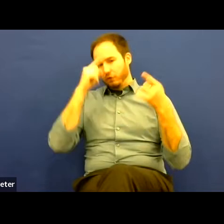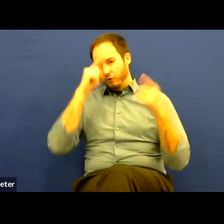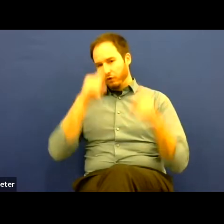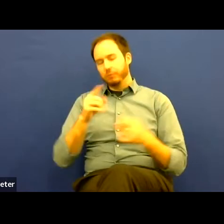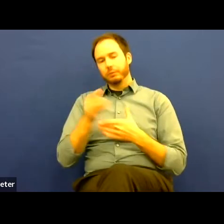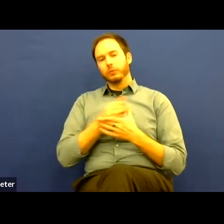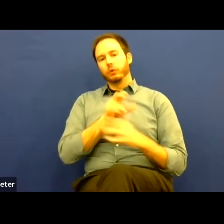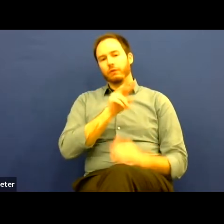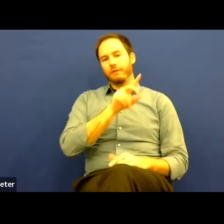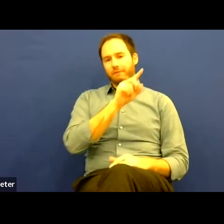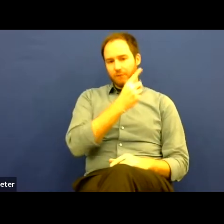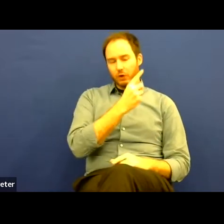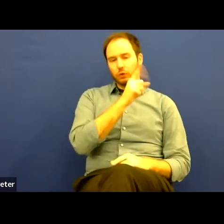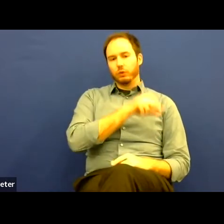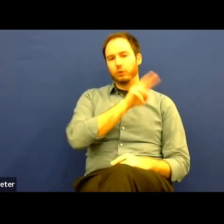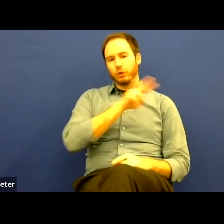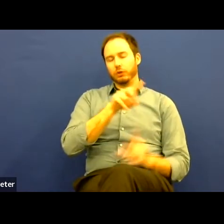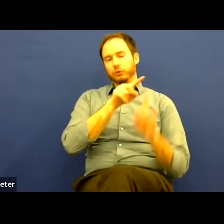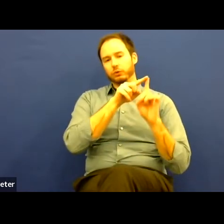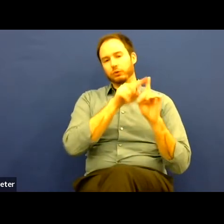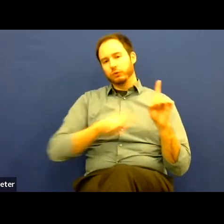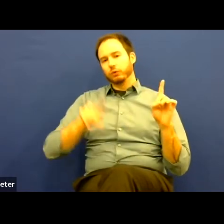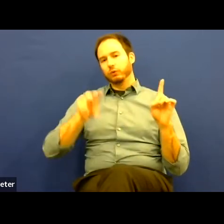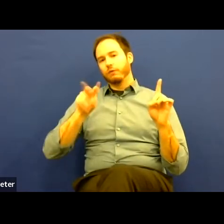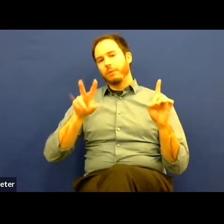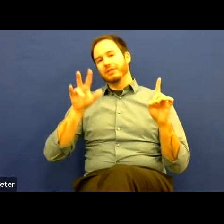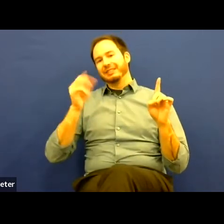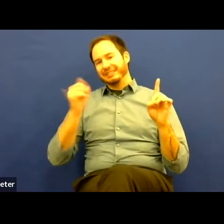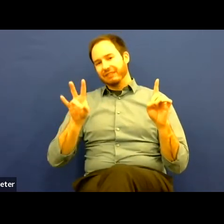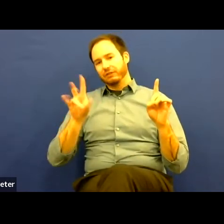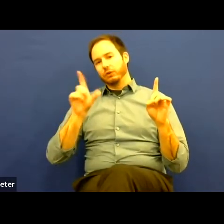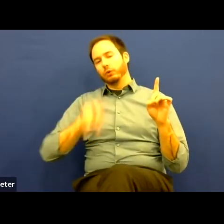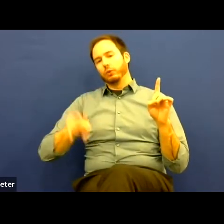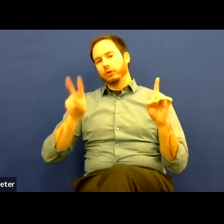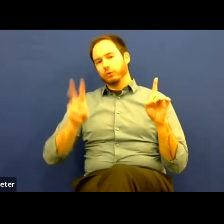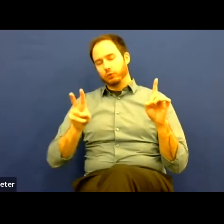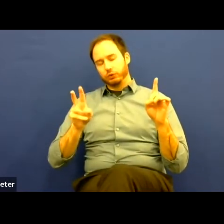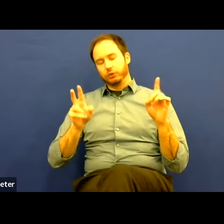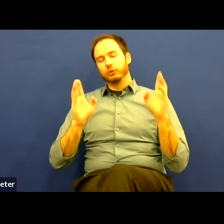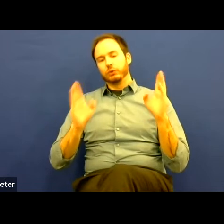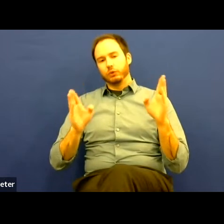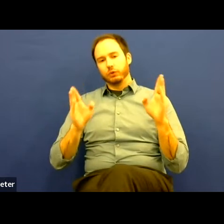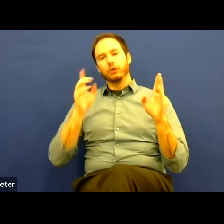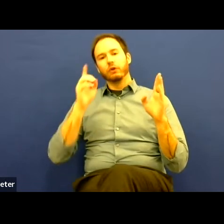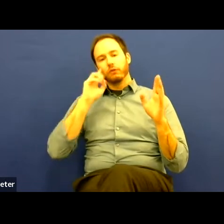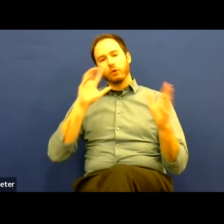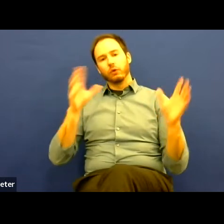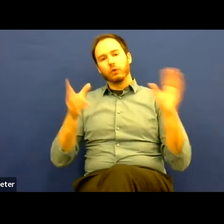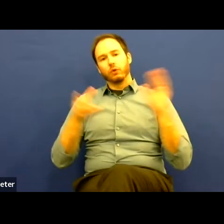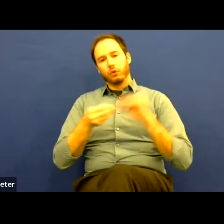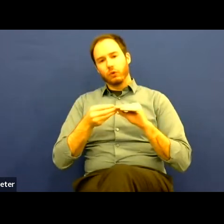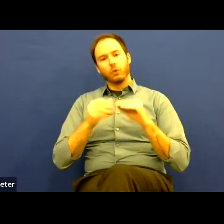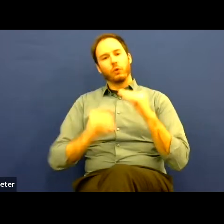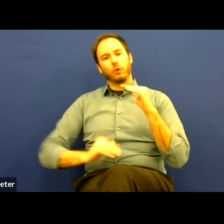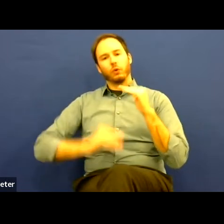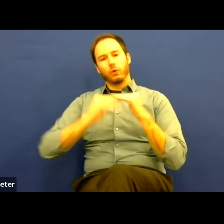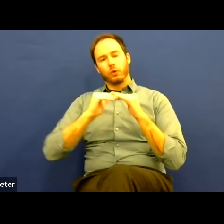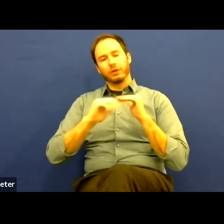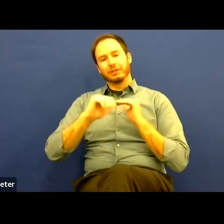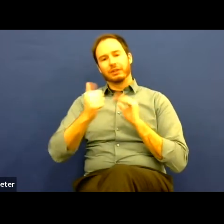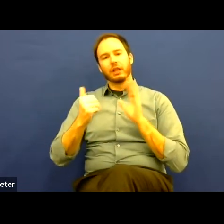between November 1st, 2022 and November 17th, 2022 for total not to exceed costs